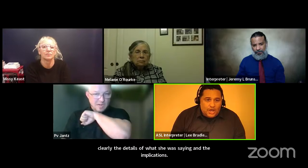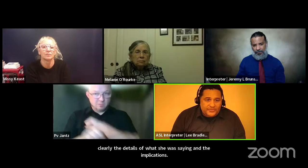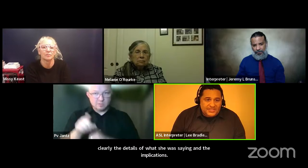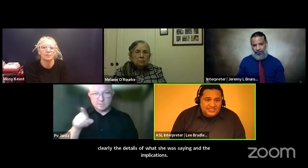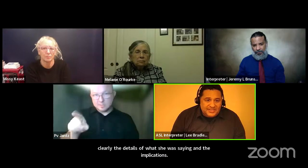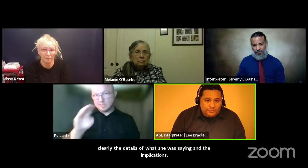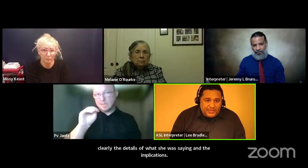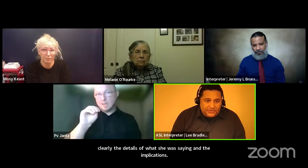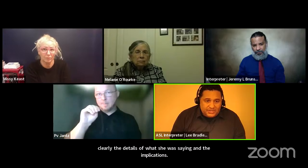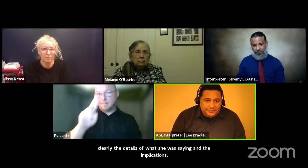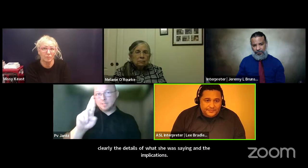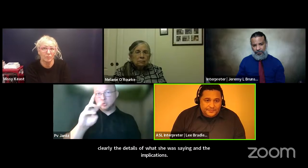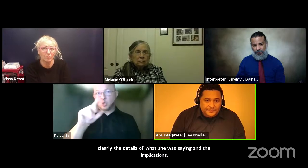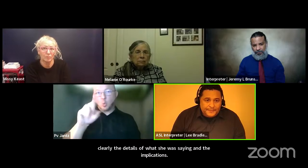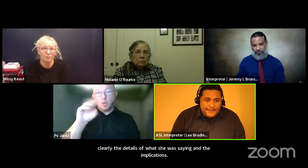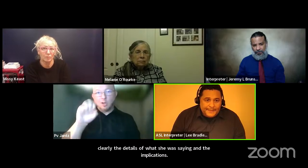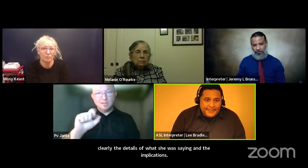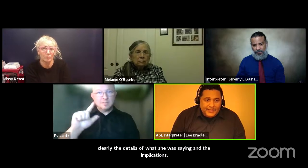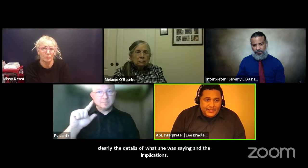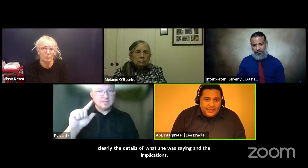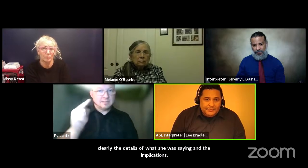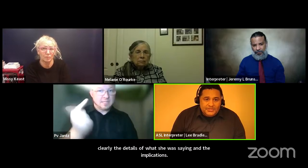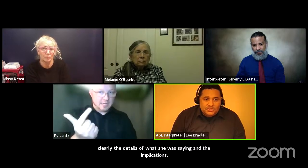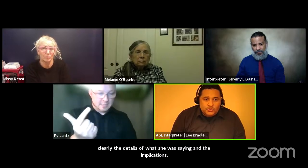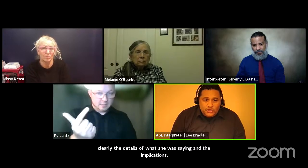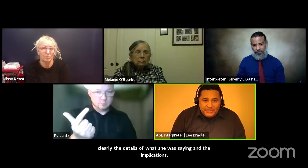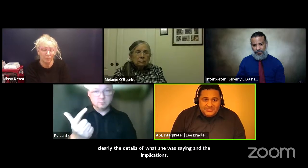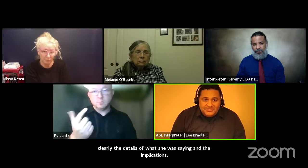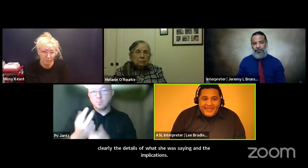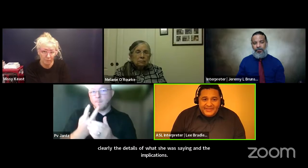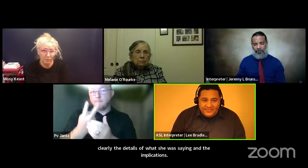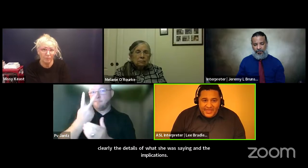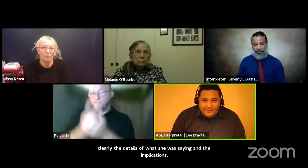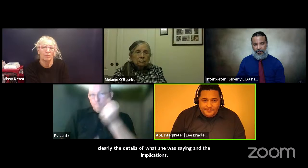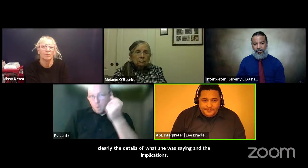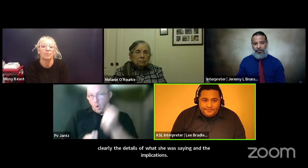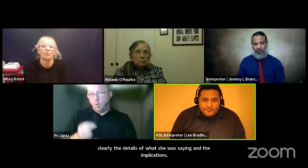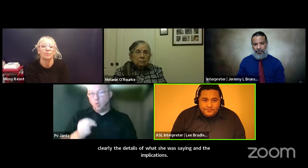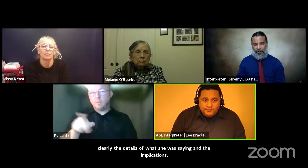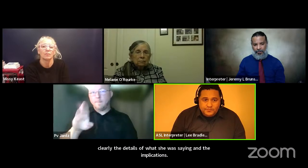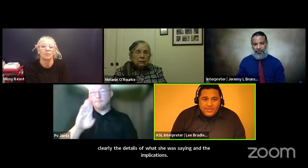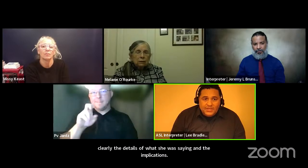reduction on the civil penalty. Mr. Williams seconded that.